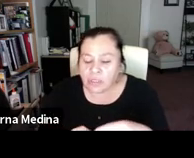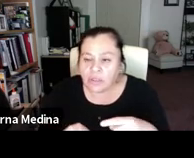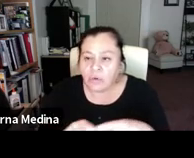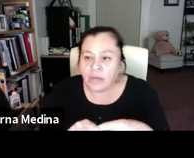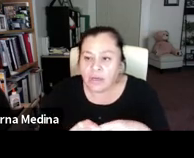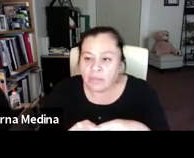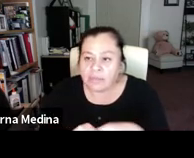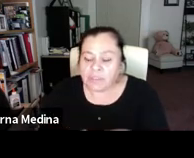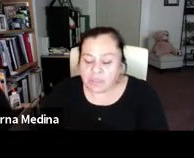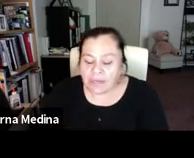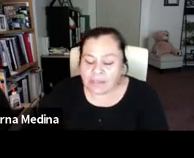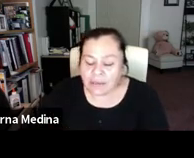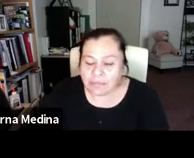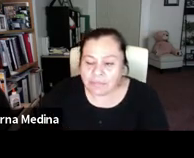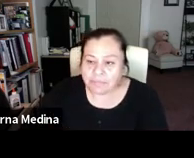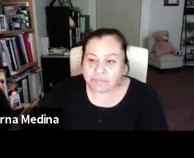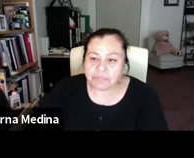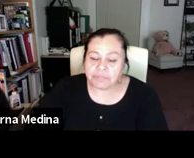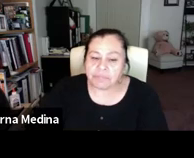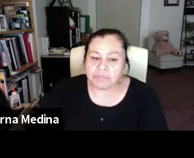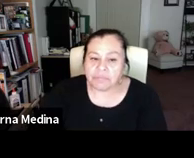otro dedito y empezó a hacer la seña.